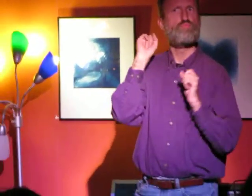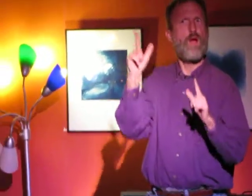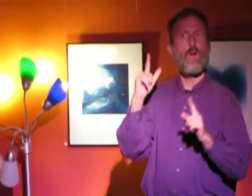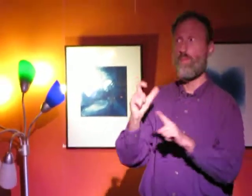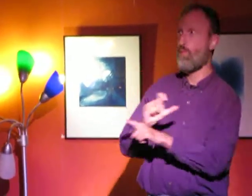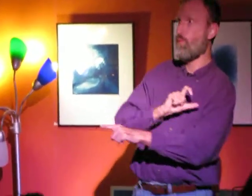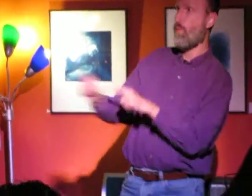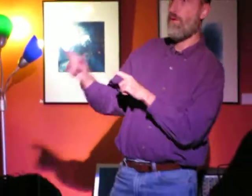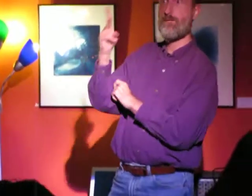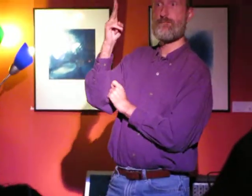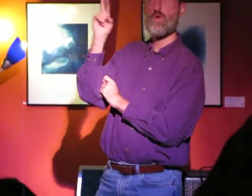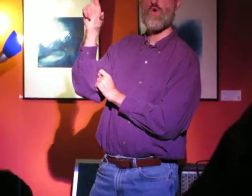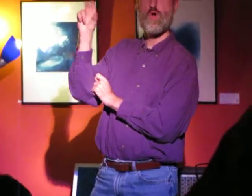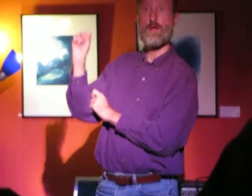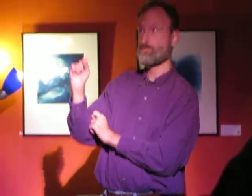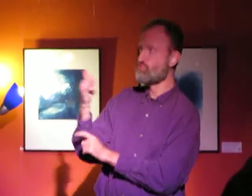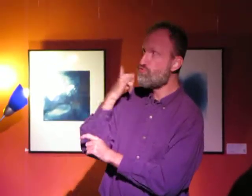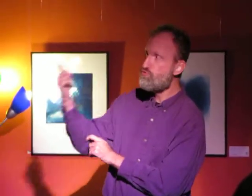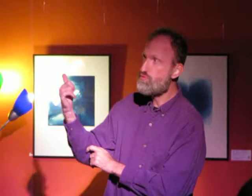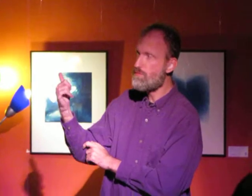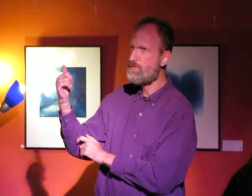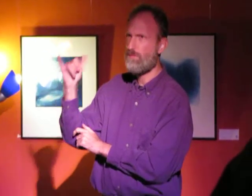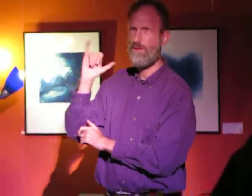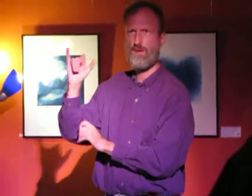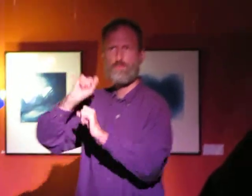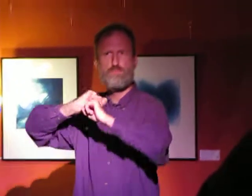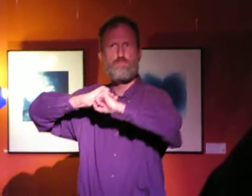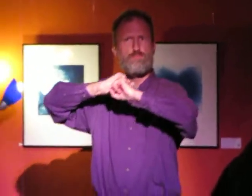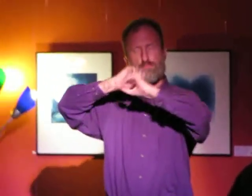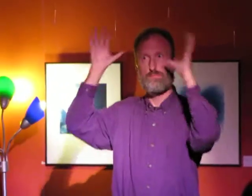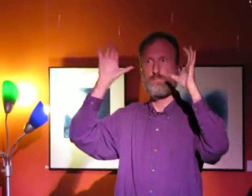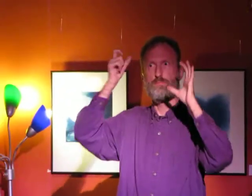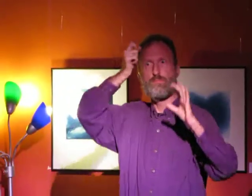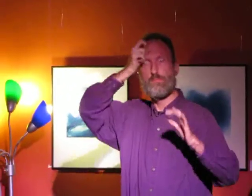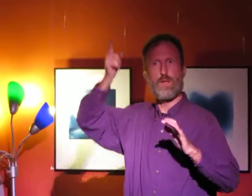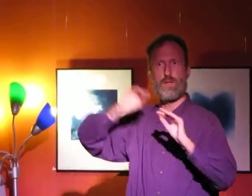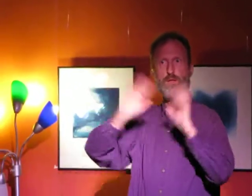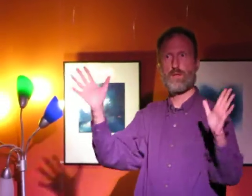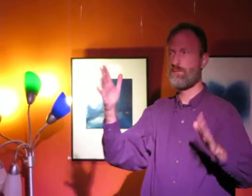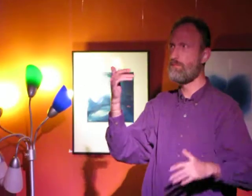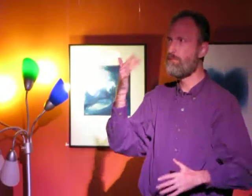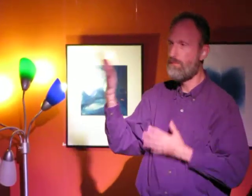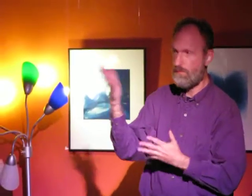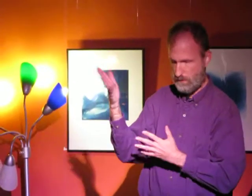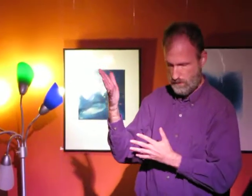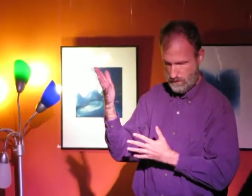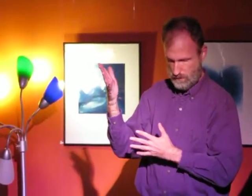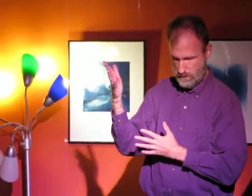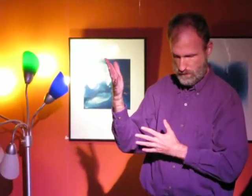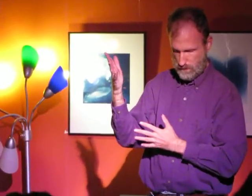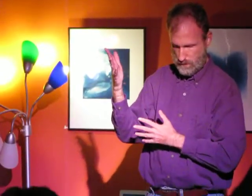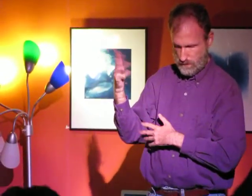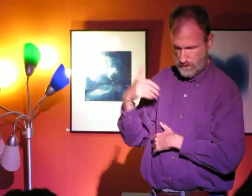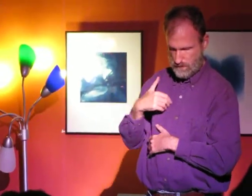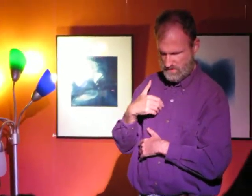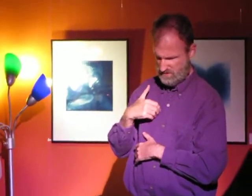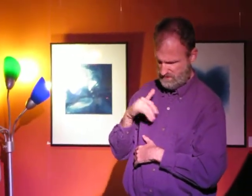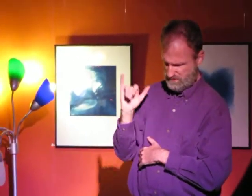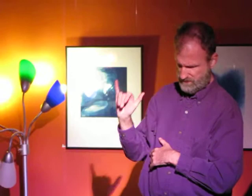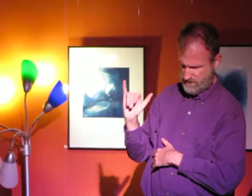Do not feel surprised when you call him later on and the voice really service and find how clearly you understand